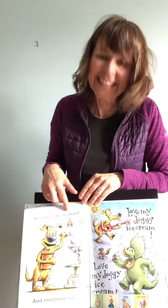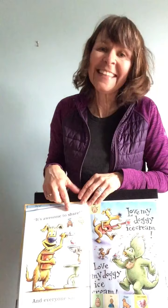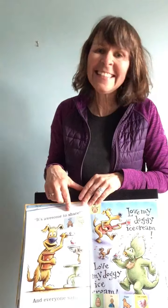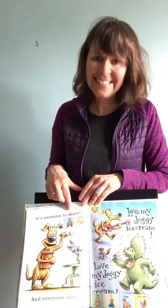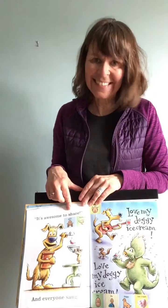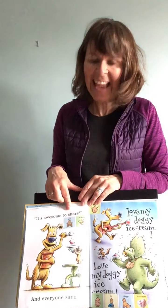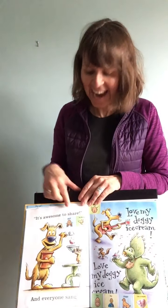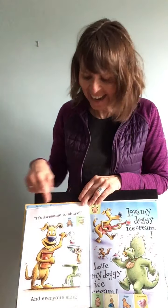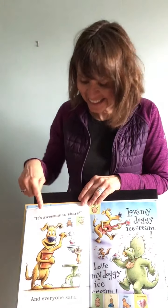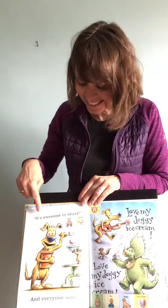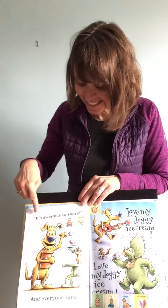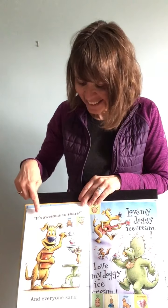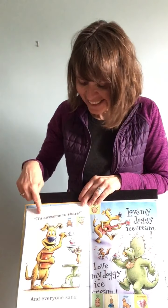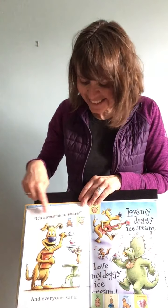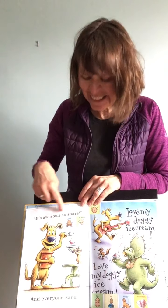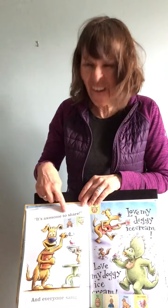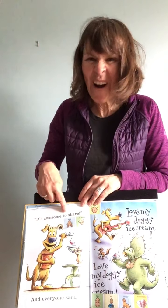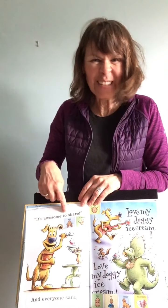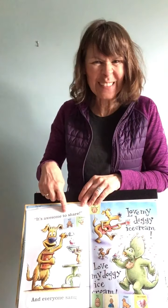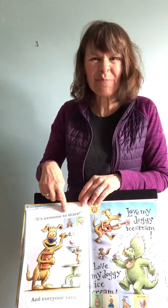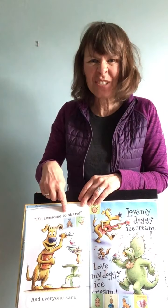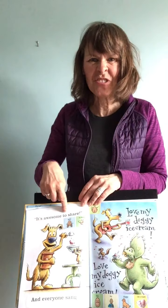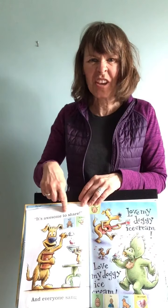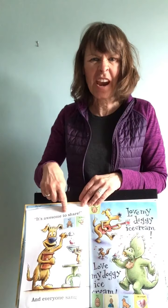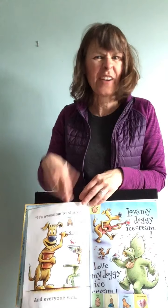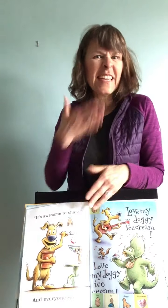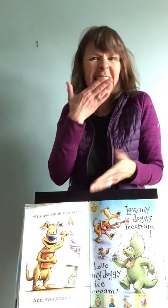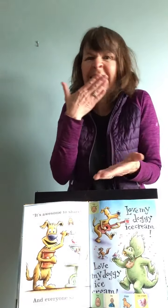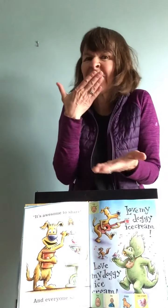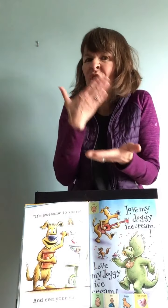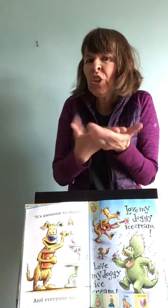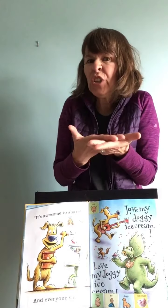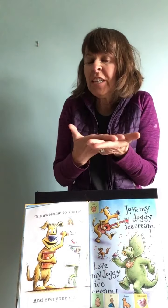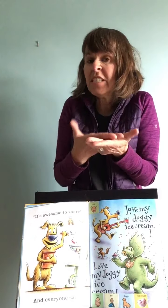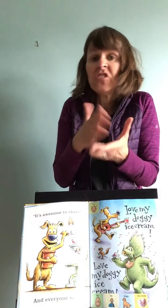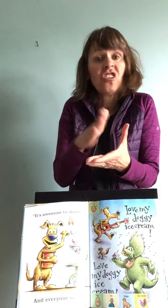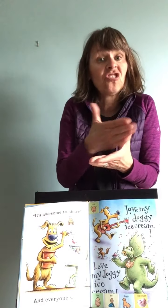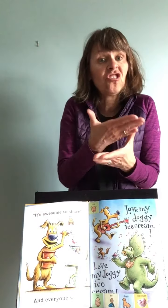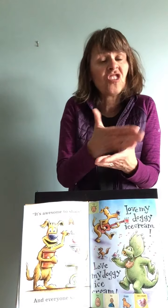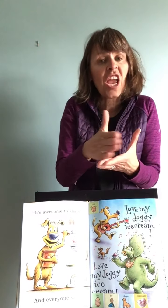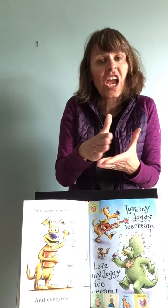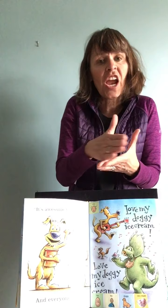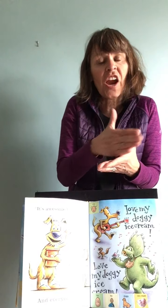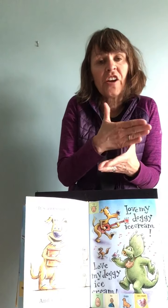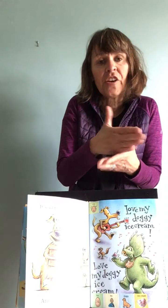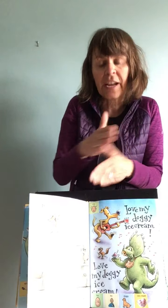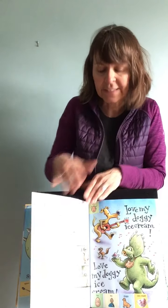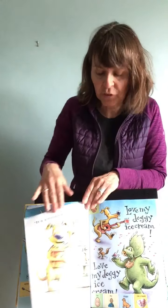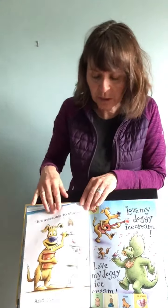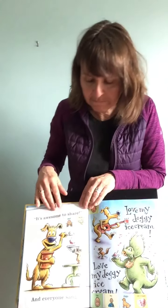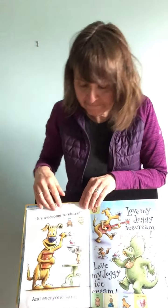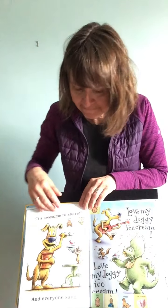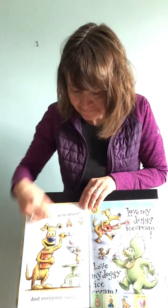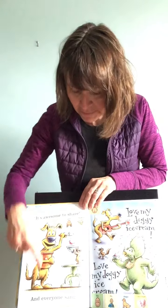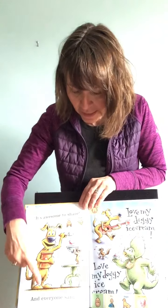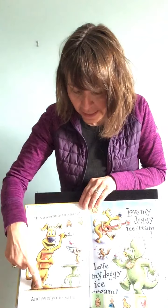He said, it's awesome to share. It is good to share your ice cream.